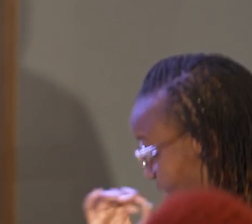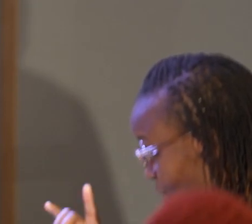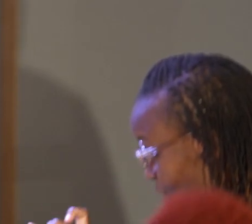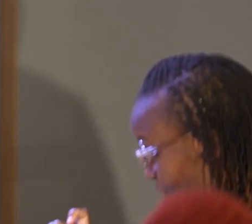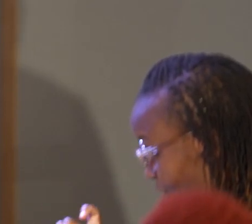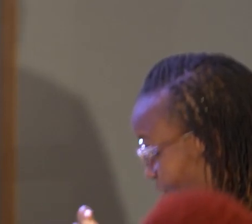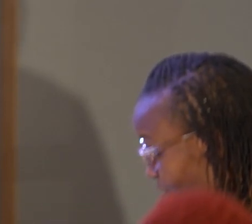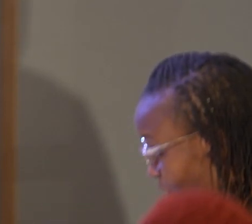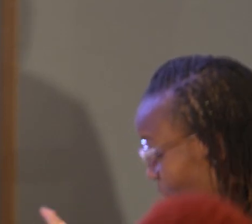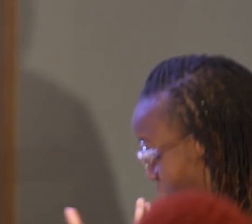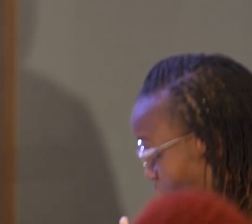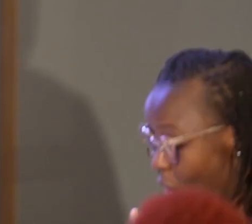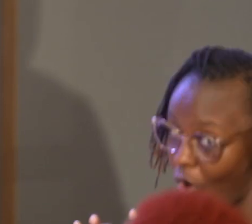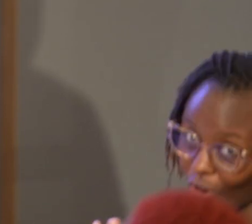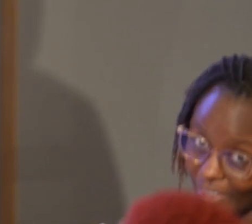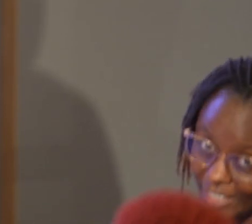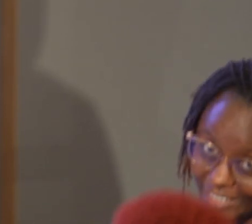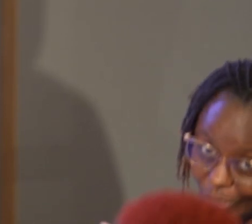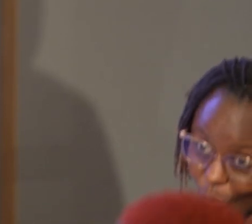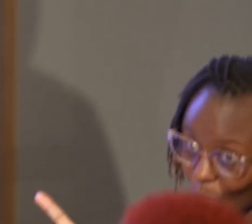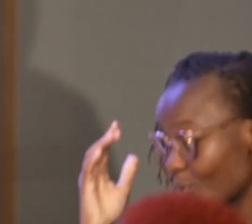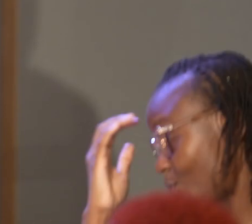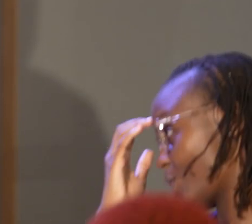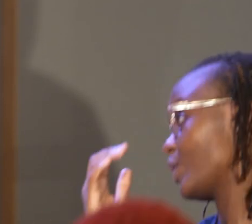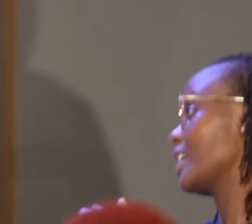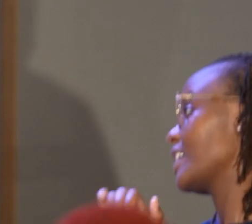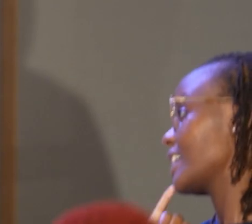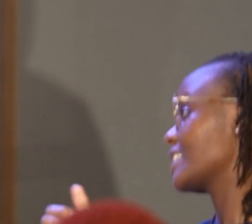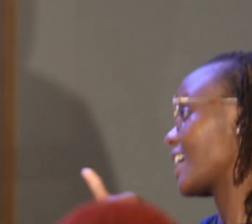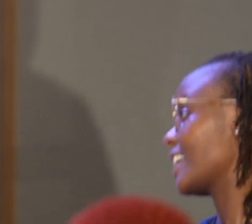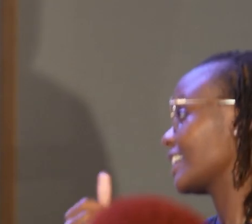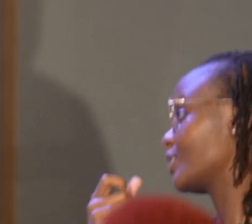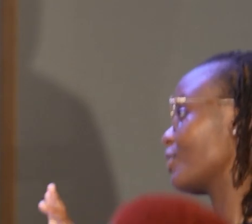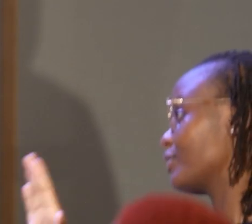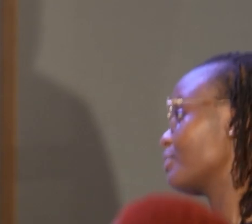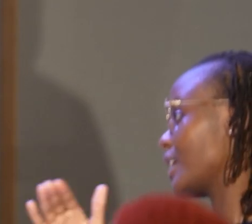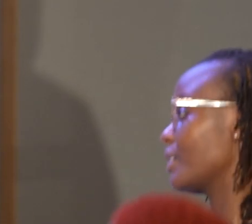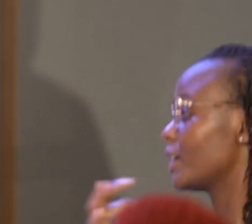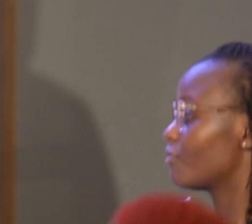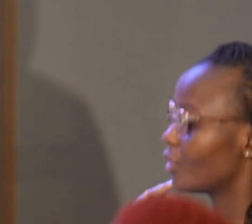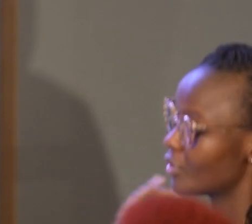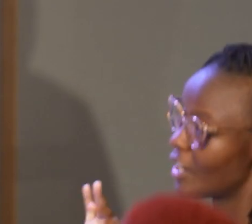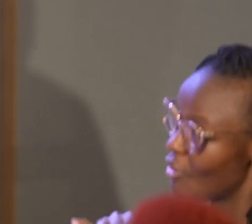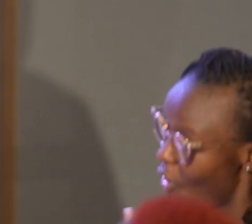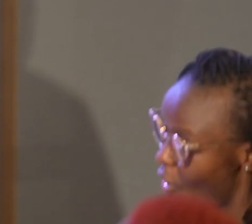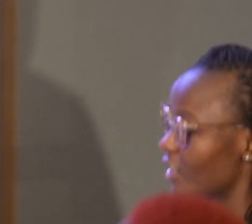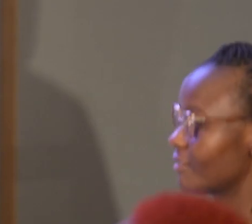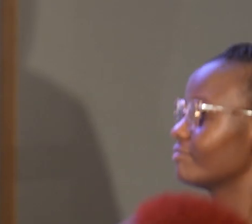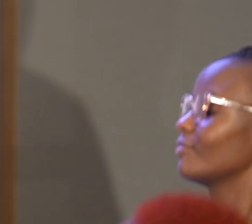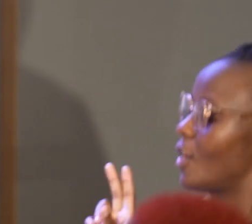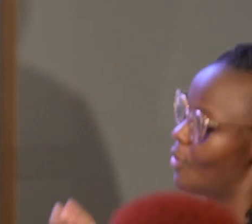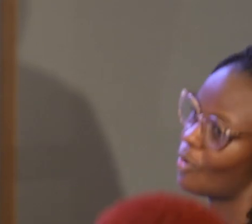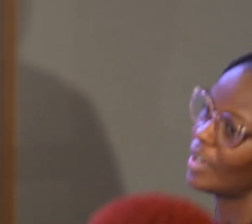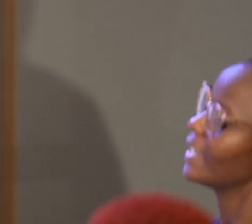From the much law or the little law that we might know, is an act of Parliament voluntary? No, it is